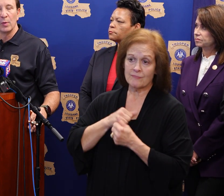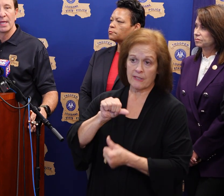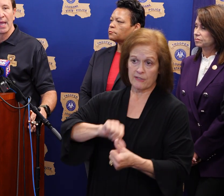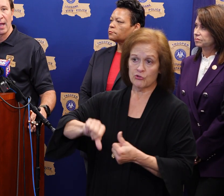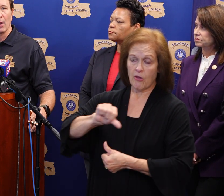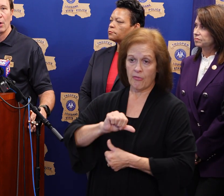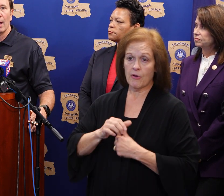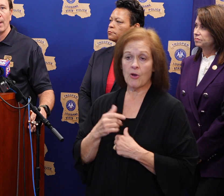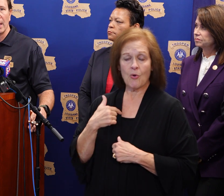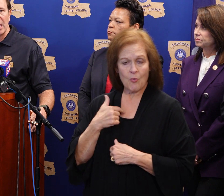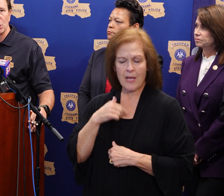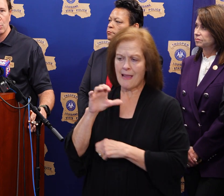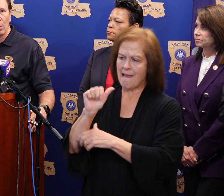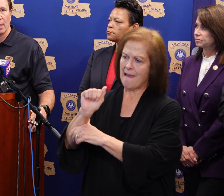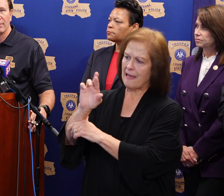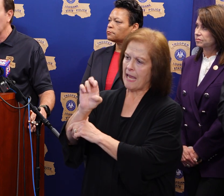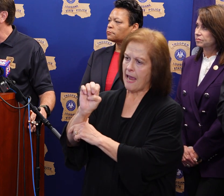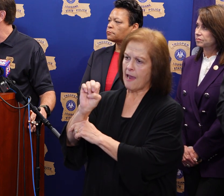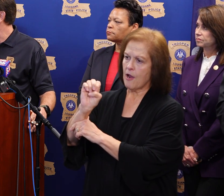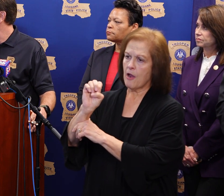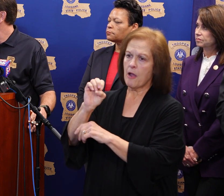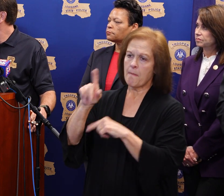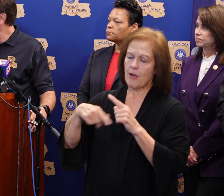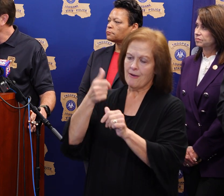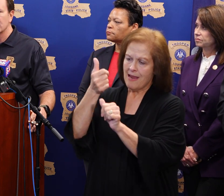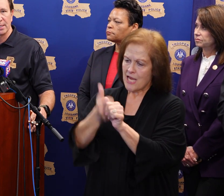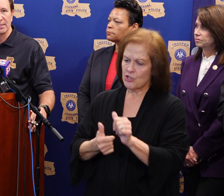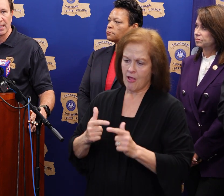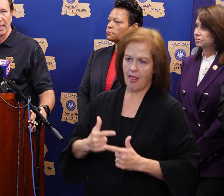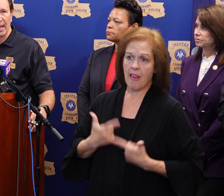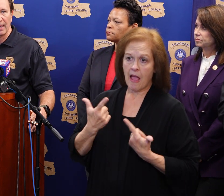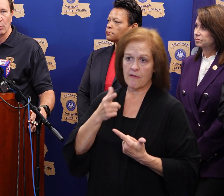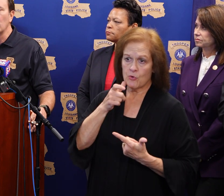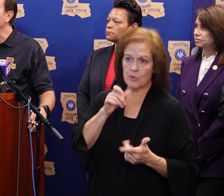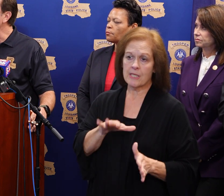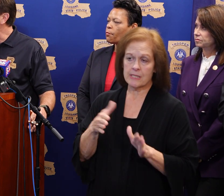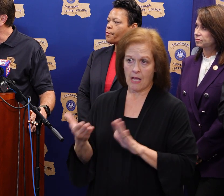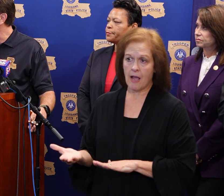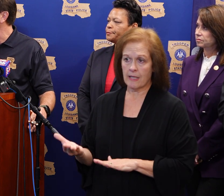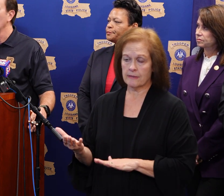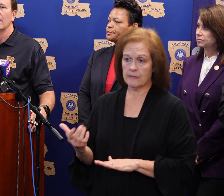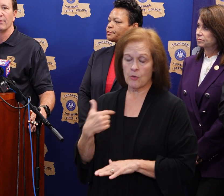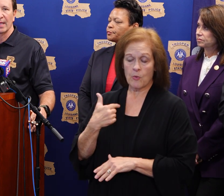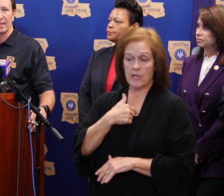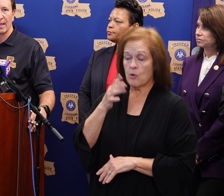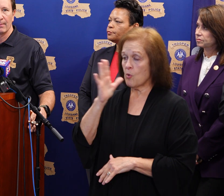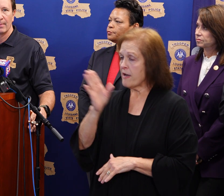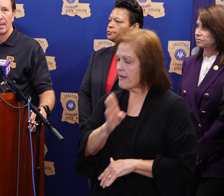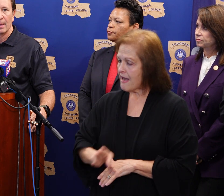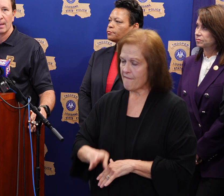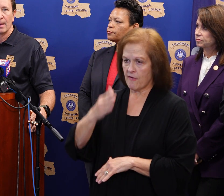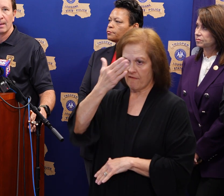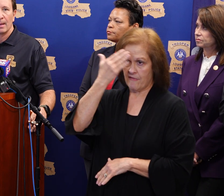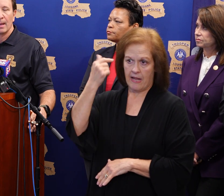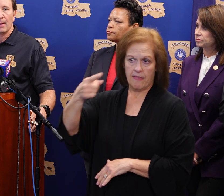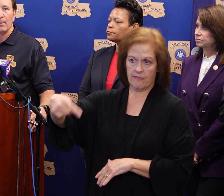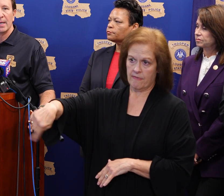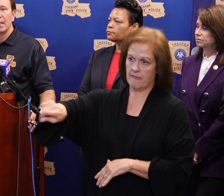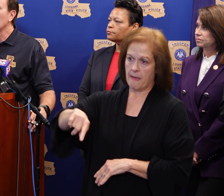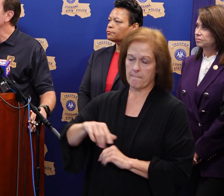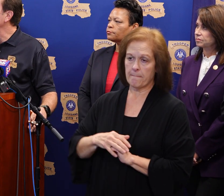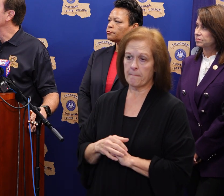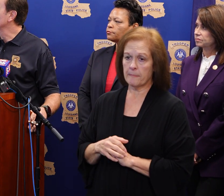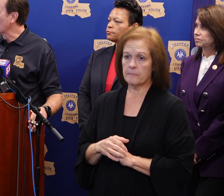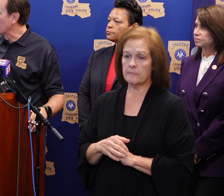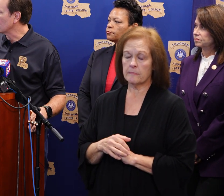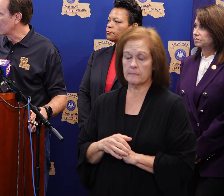you me, we care about each one of the lives that were lost in this city and that. We will never forget them. But